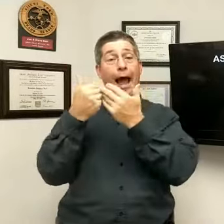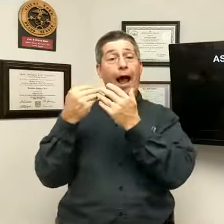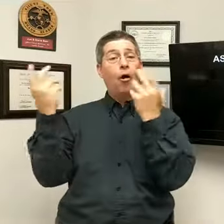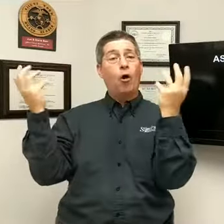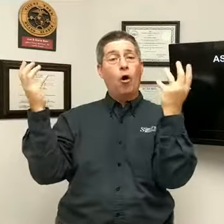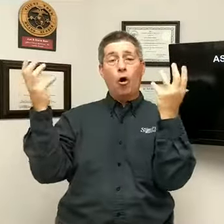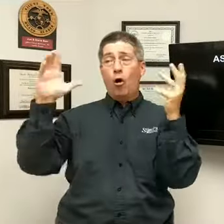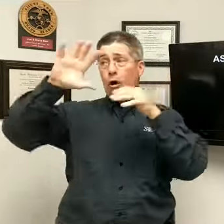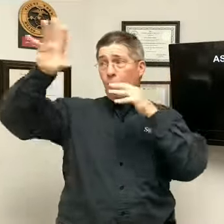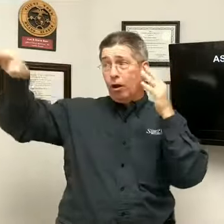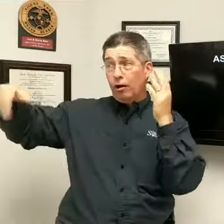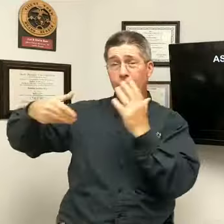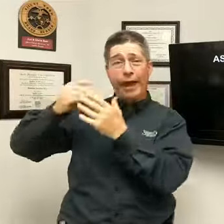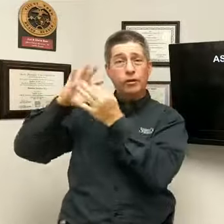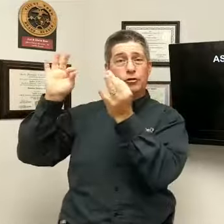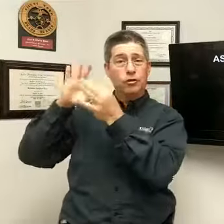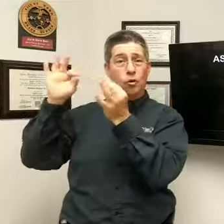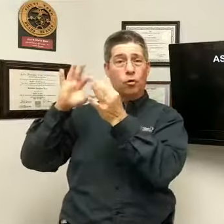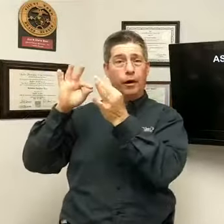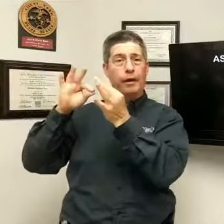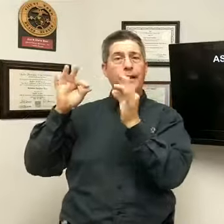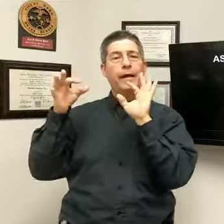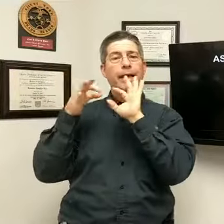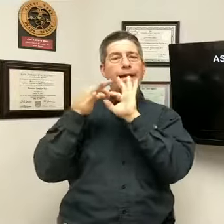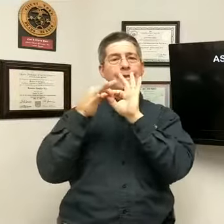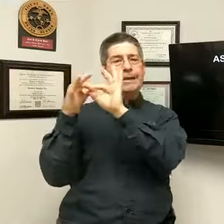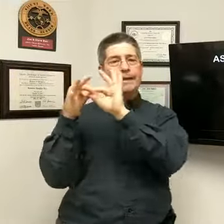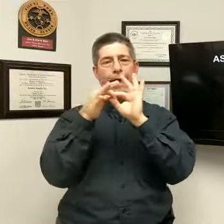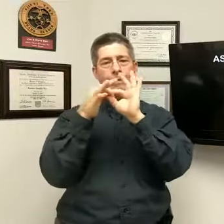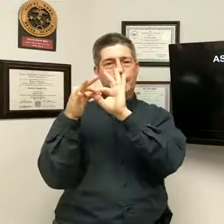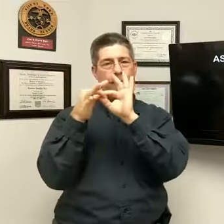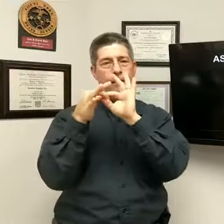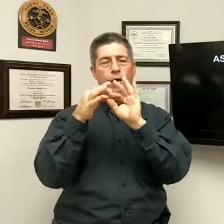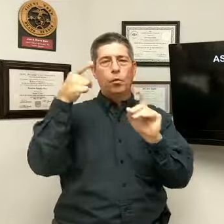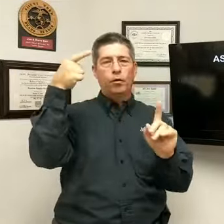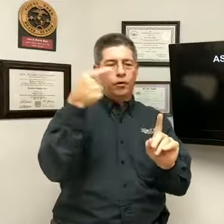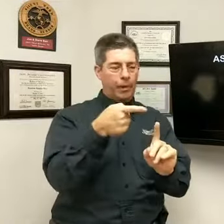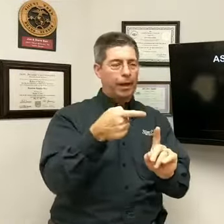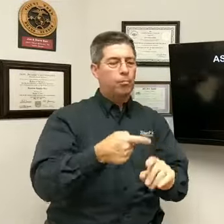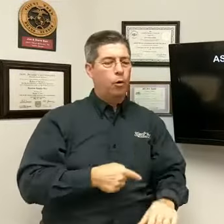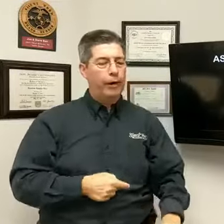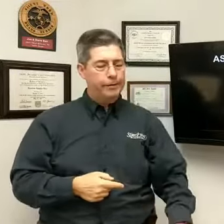how all of that story is connected with the main point.